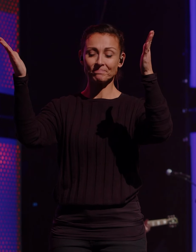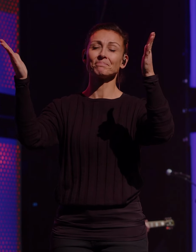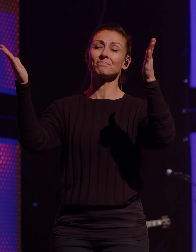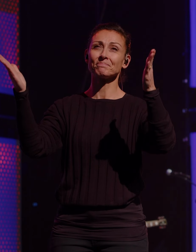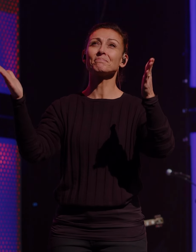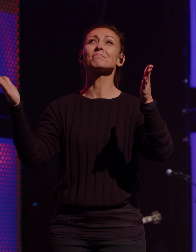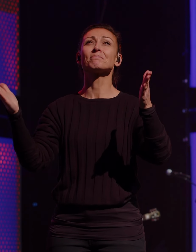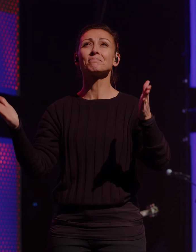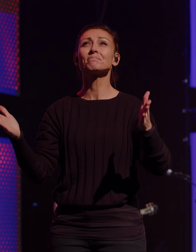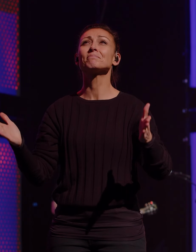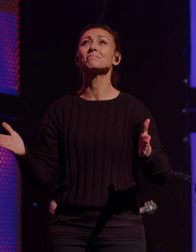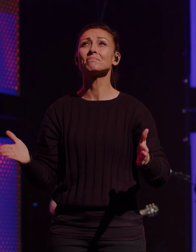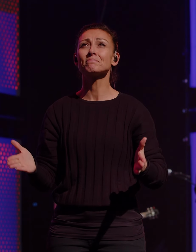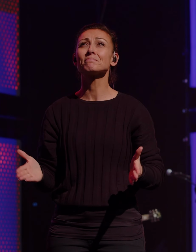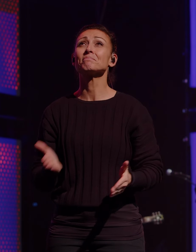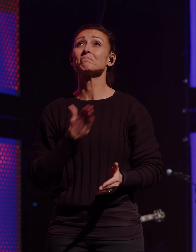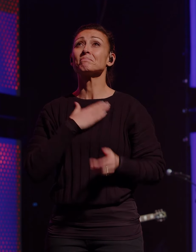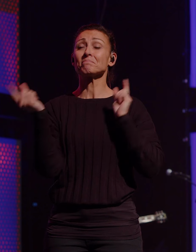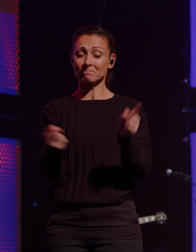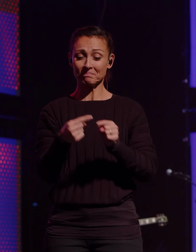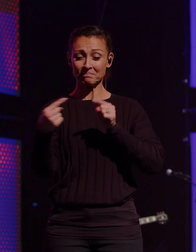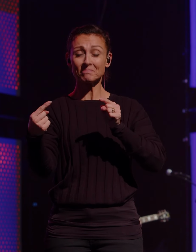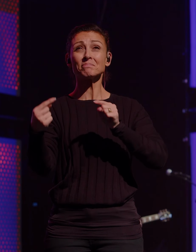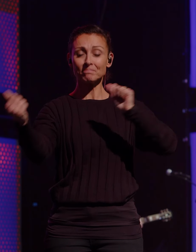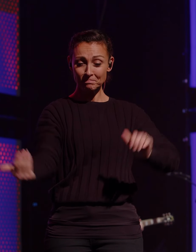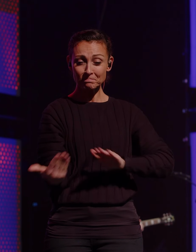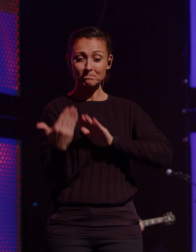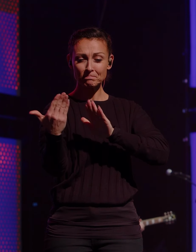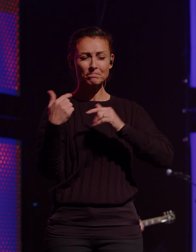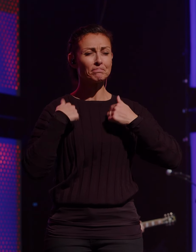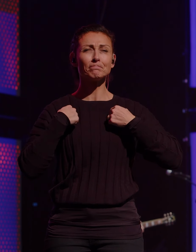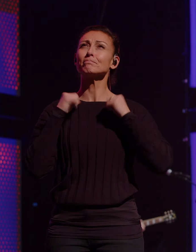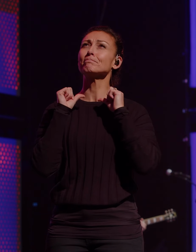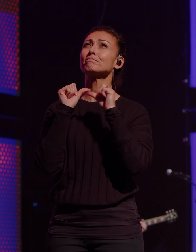hallelujah in the presence of my enemies.